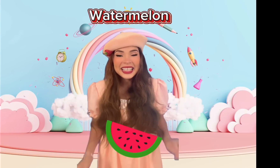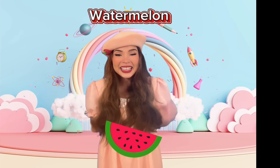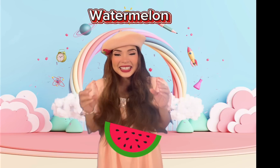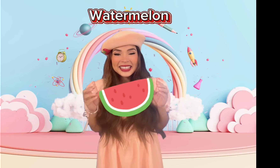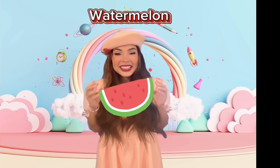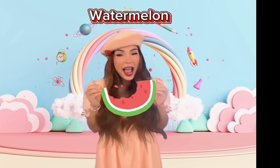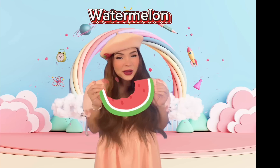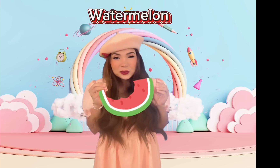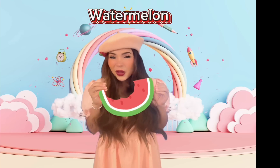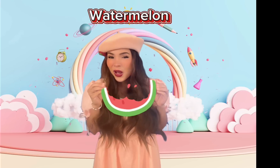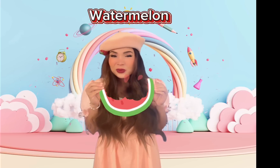Watermelon.